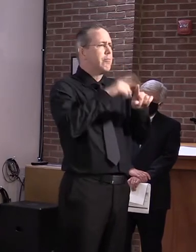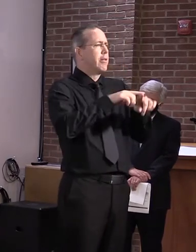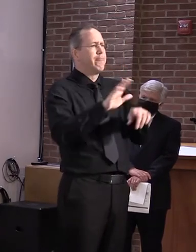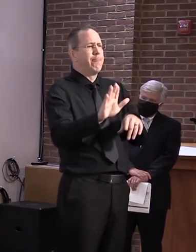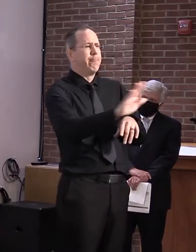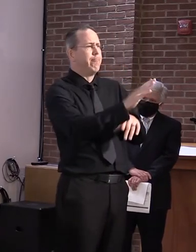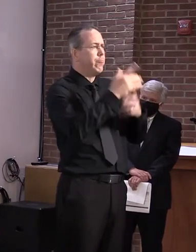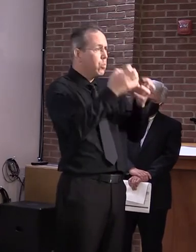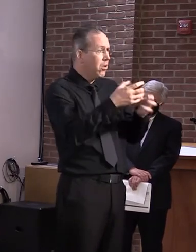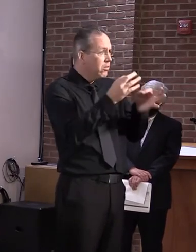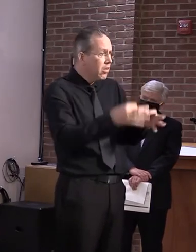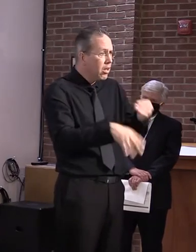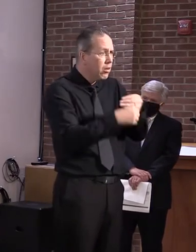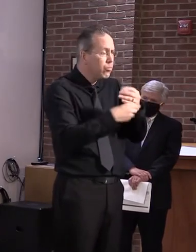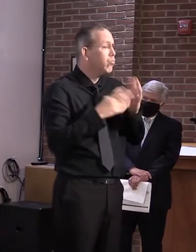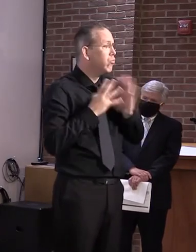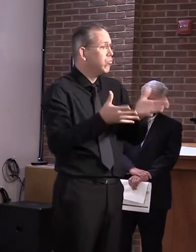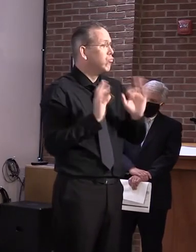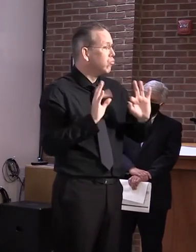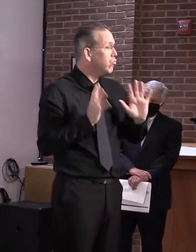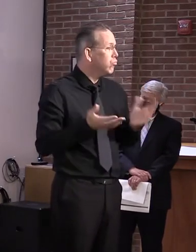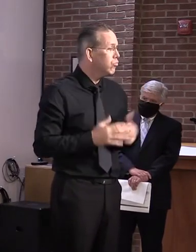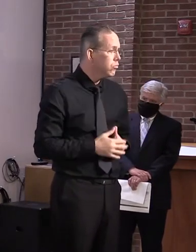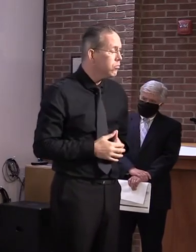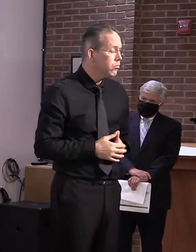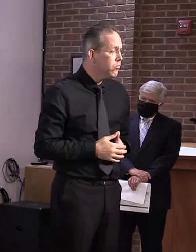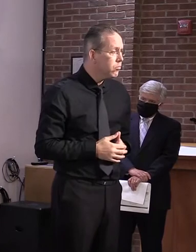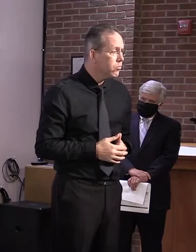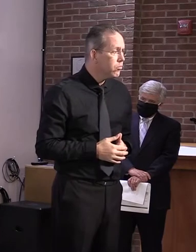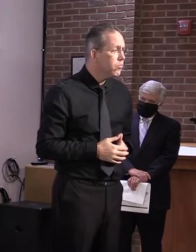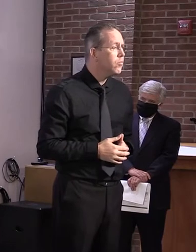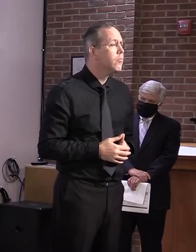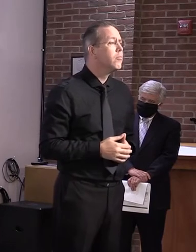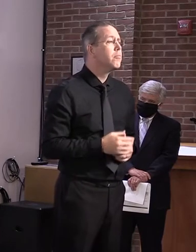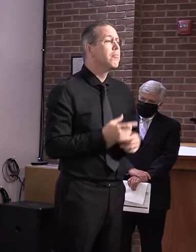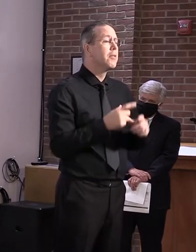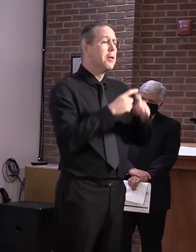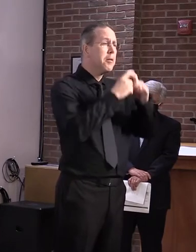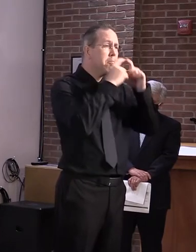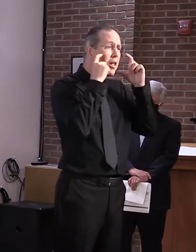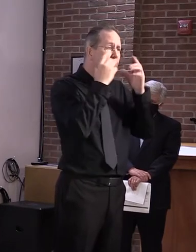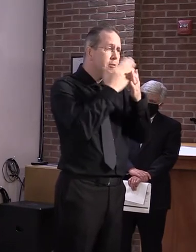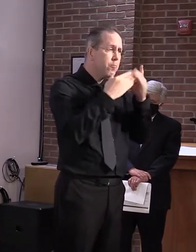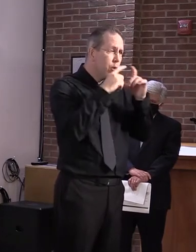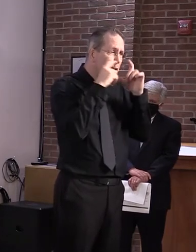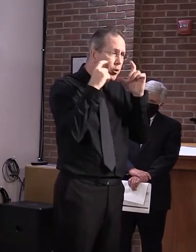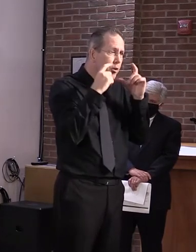one all the time out in public. It's just when you're around others. So